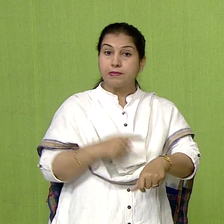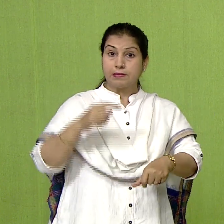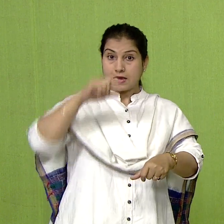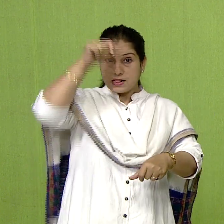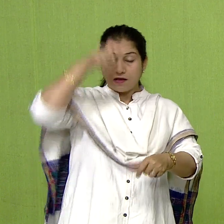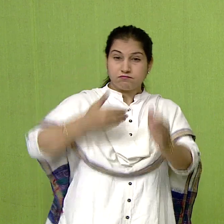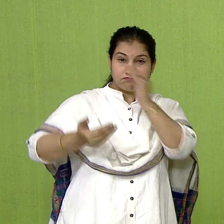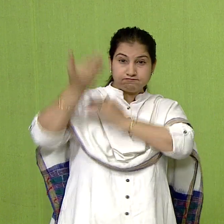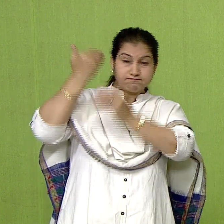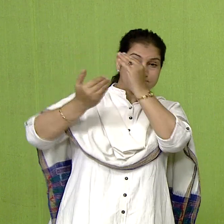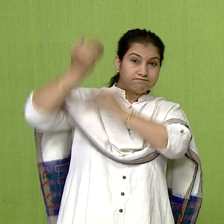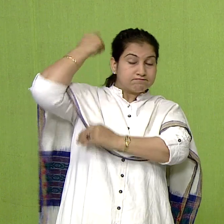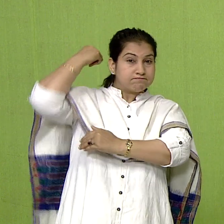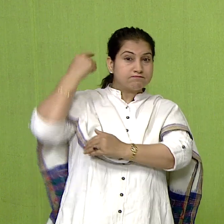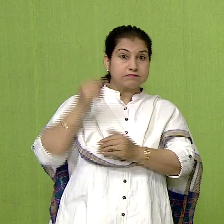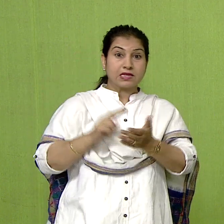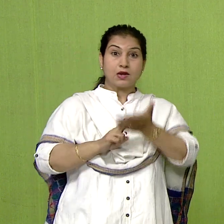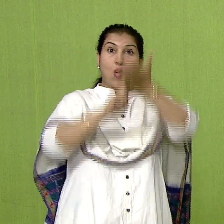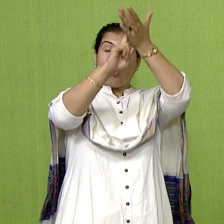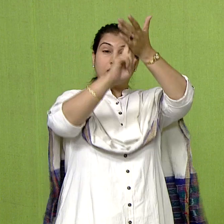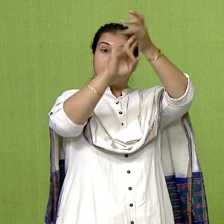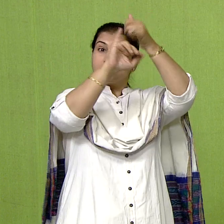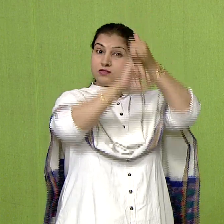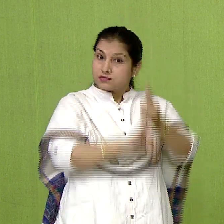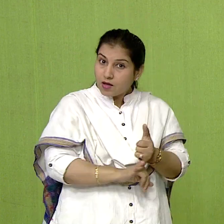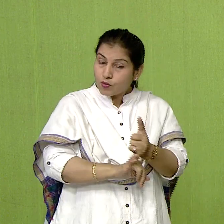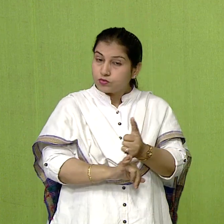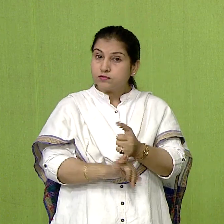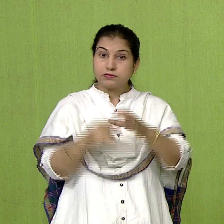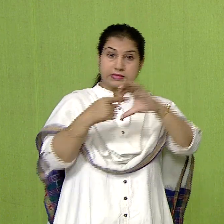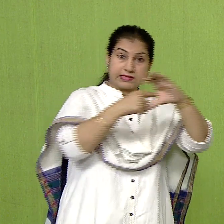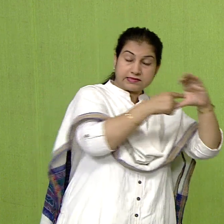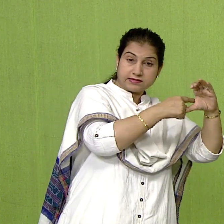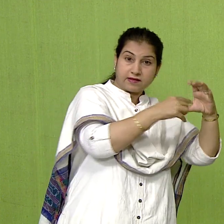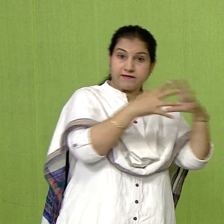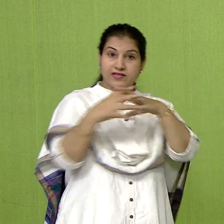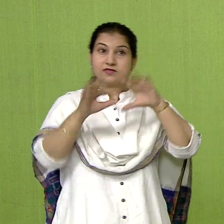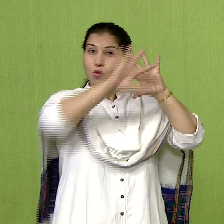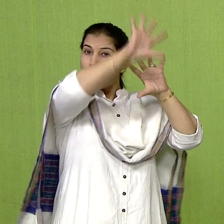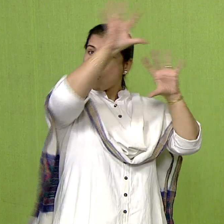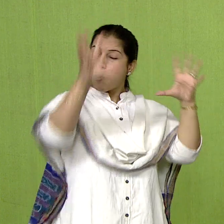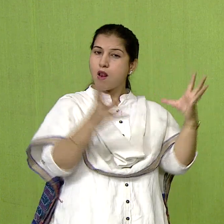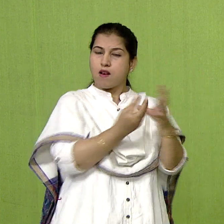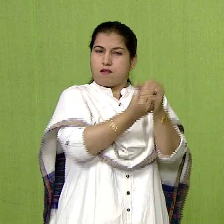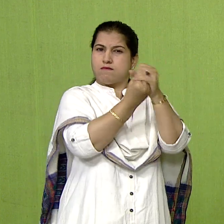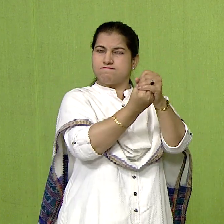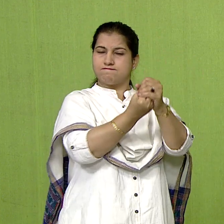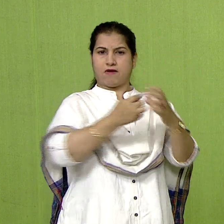For the first time in history, people from north to south and east to